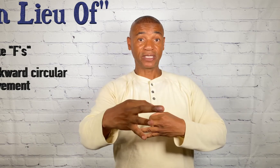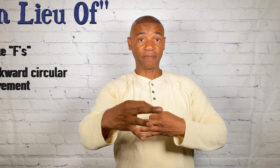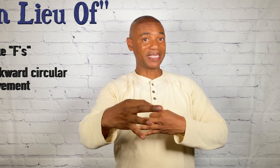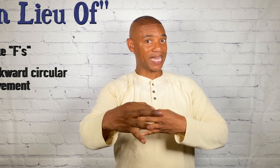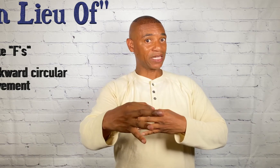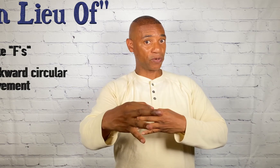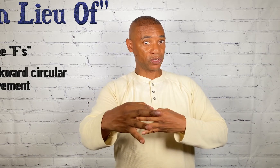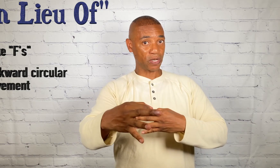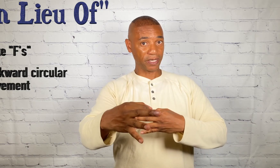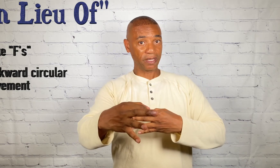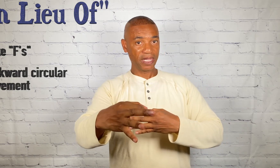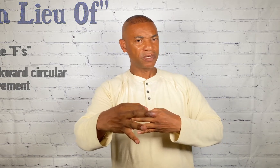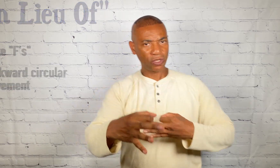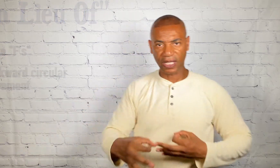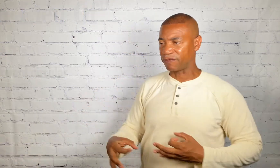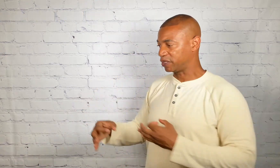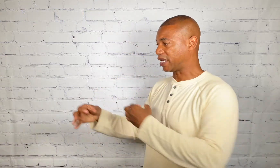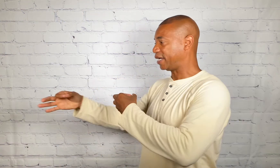up exactly where it started. Let me show you that from the side.